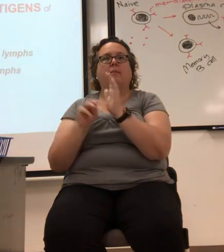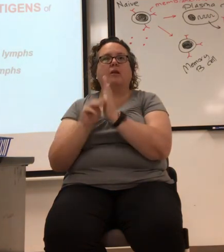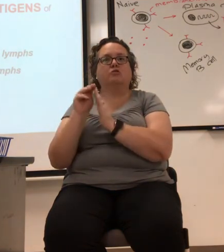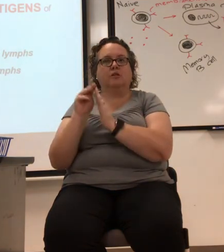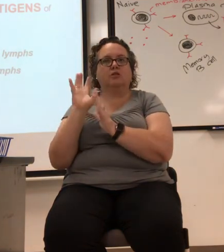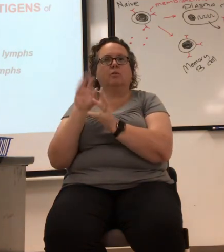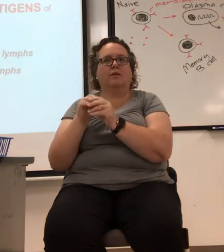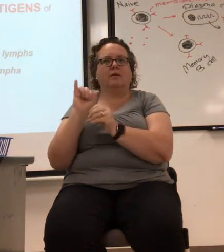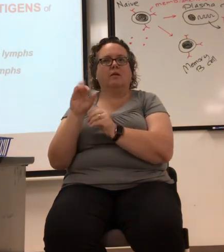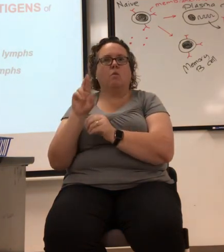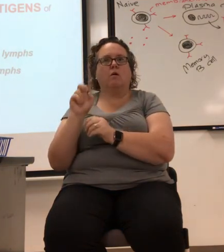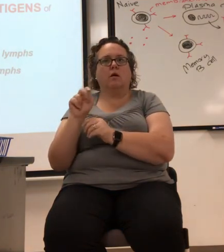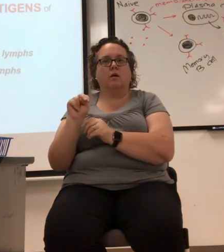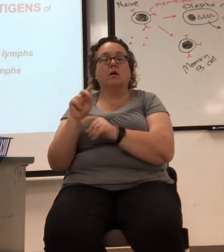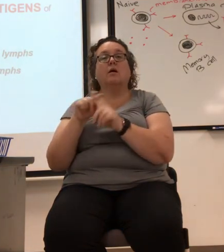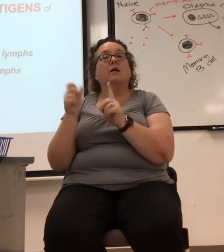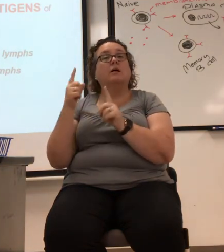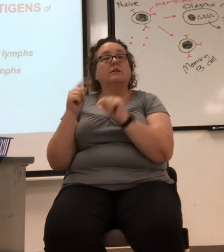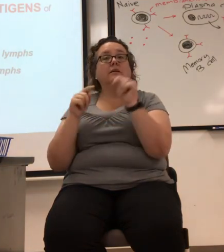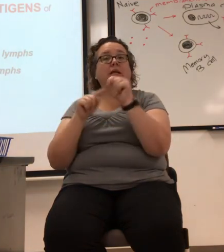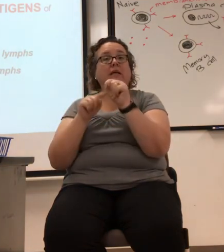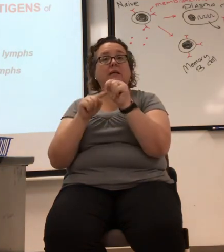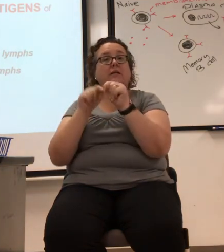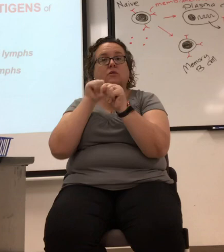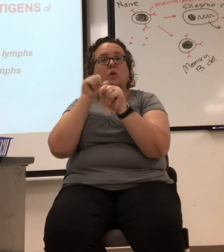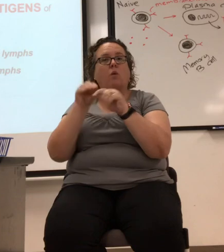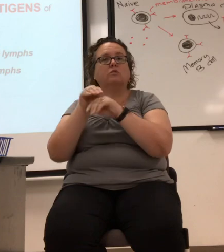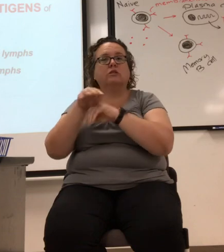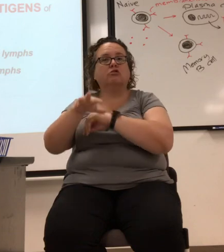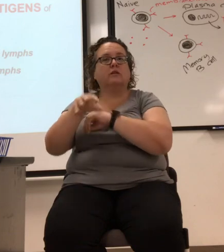the T cells, they don't secrete antibodies.